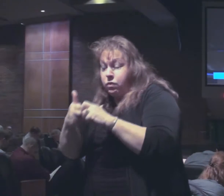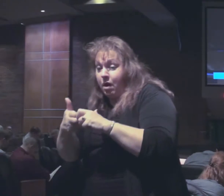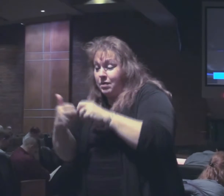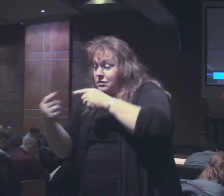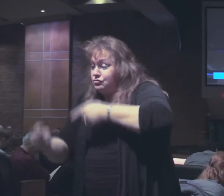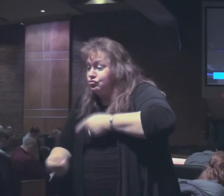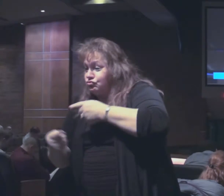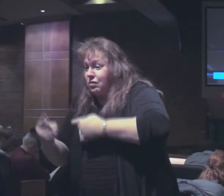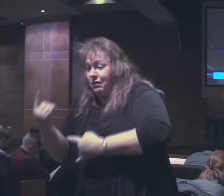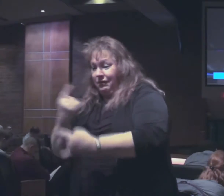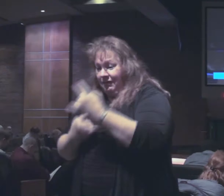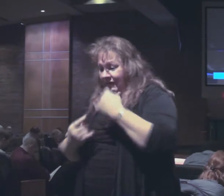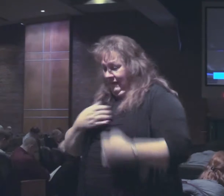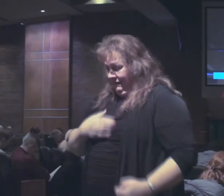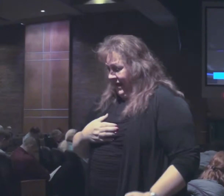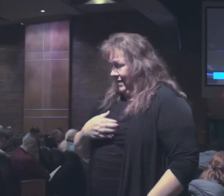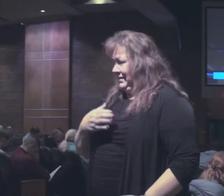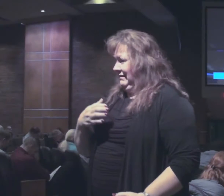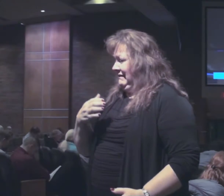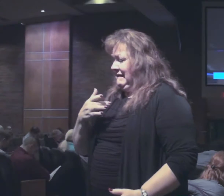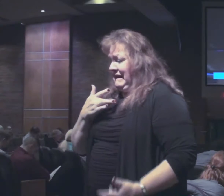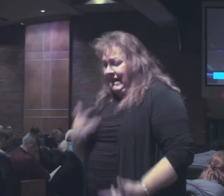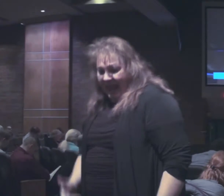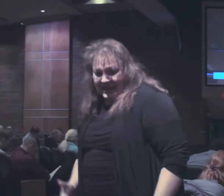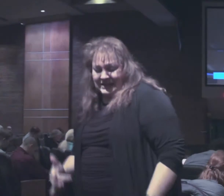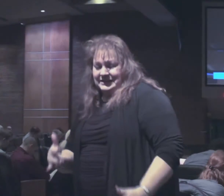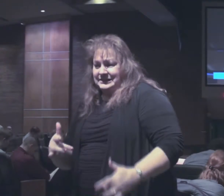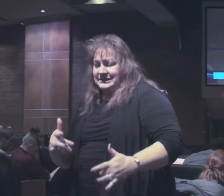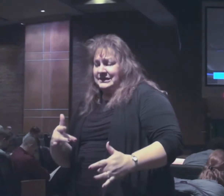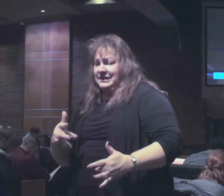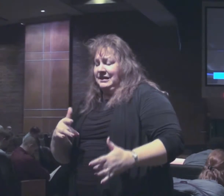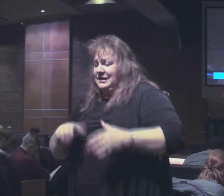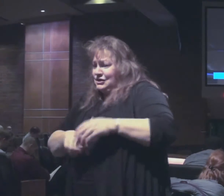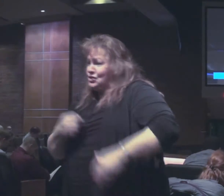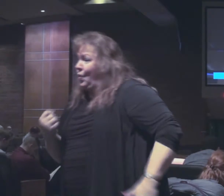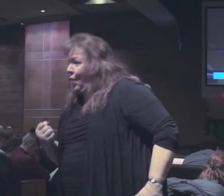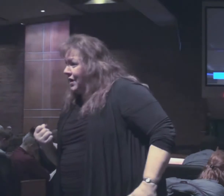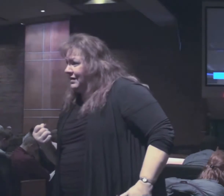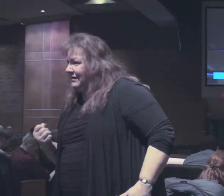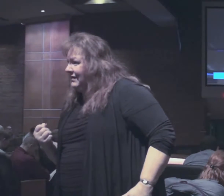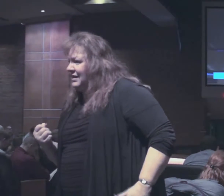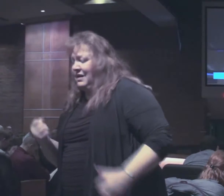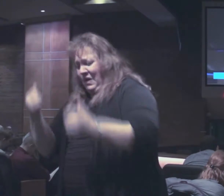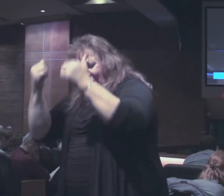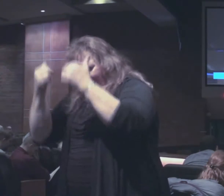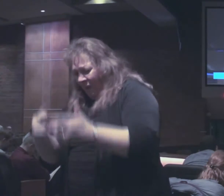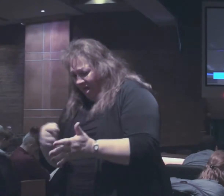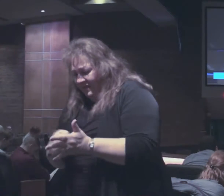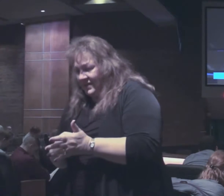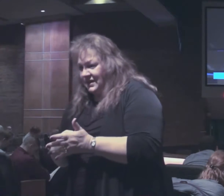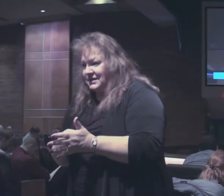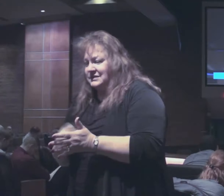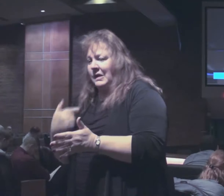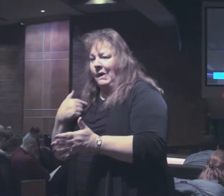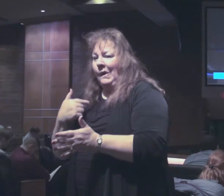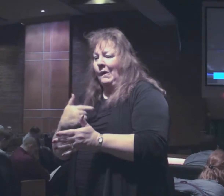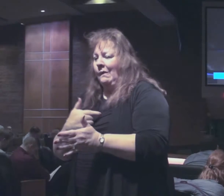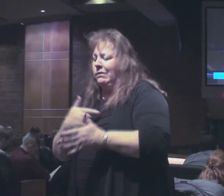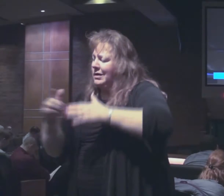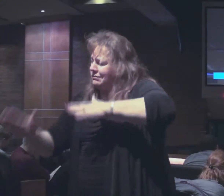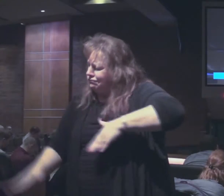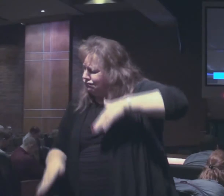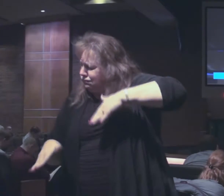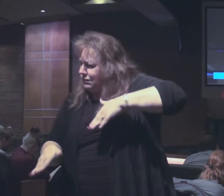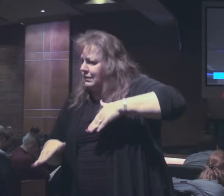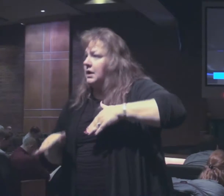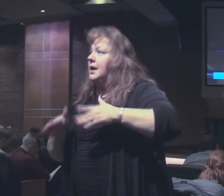distress, persecution, famine, nakedness, peril, sword. Verse 37, and all these things we overwhelmingly conquer